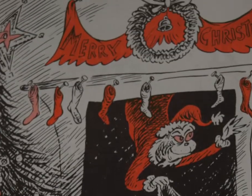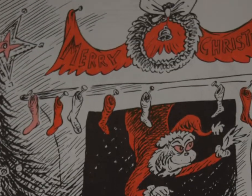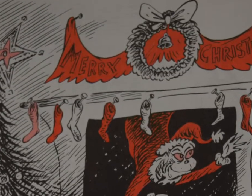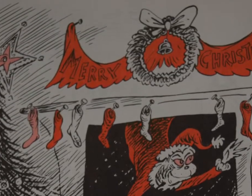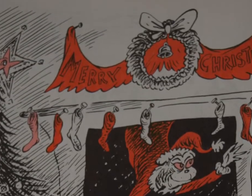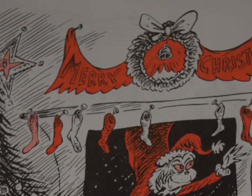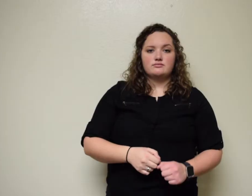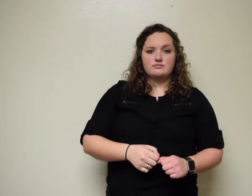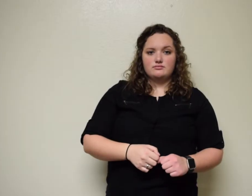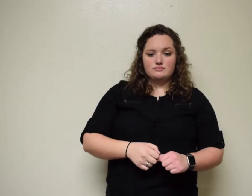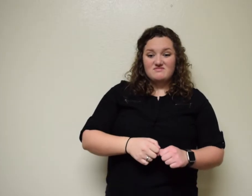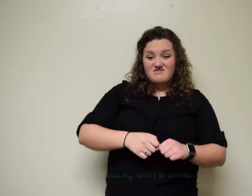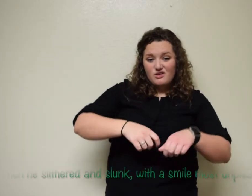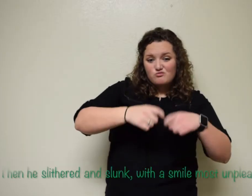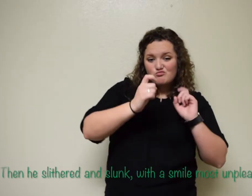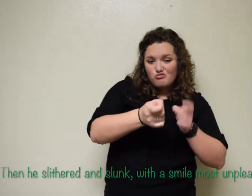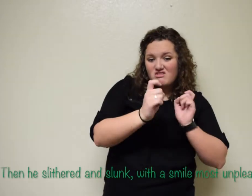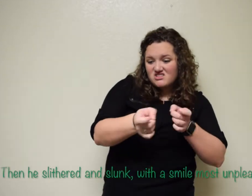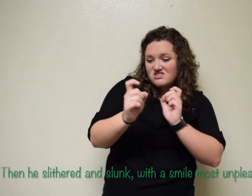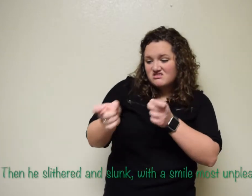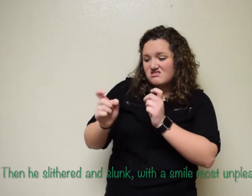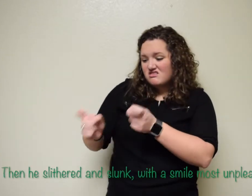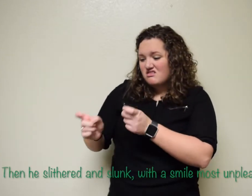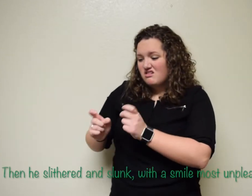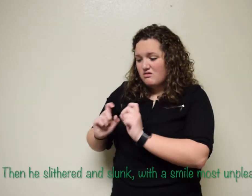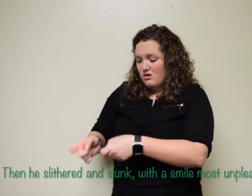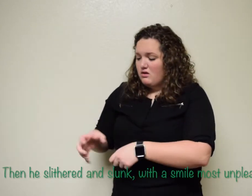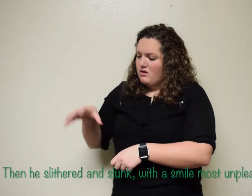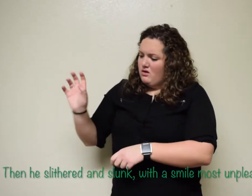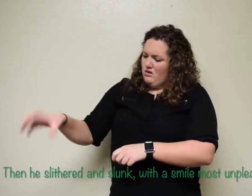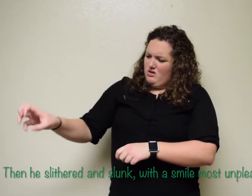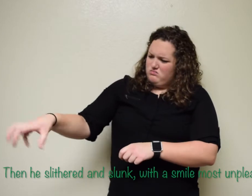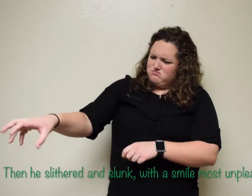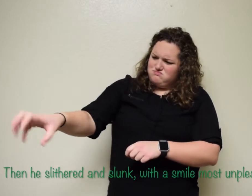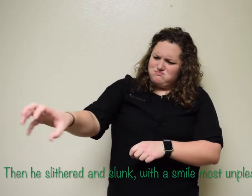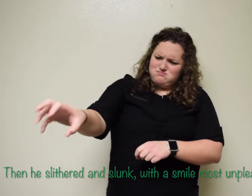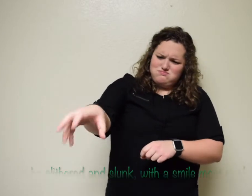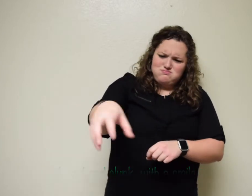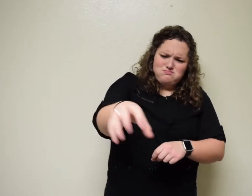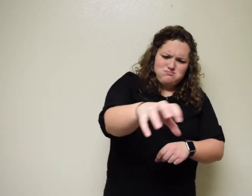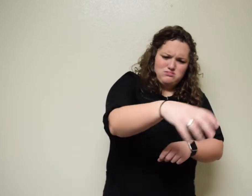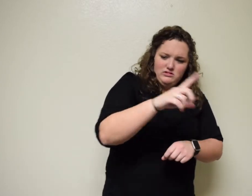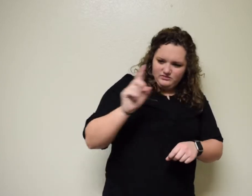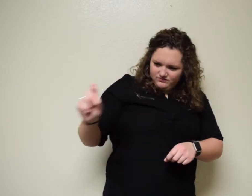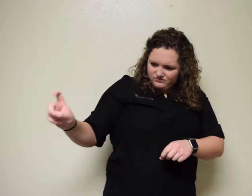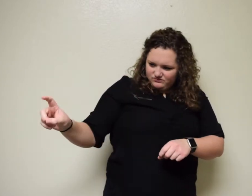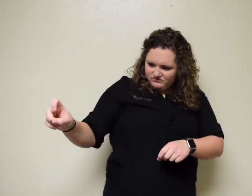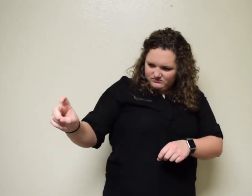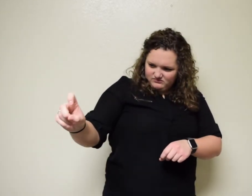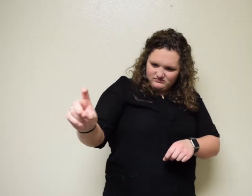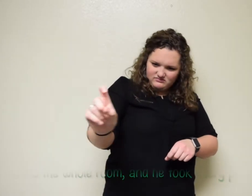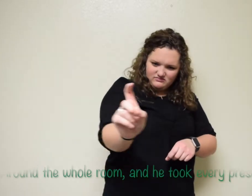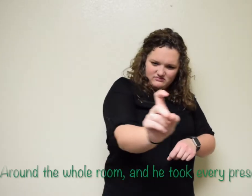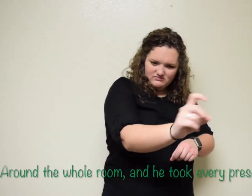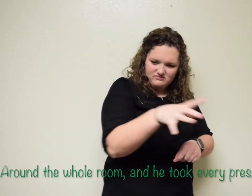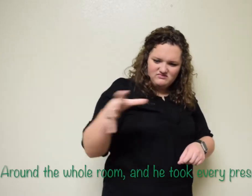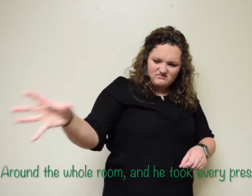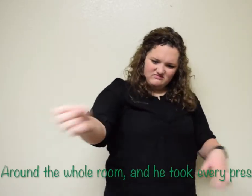then he slithered and slunk with a smile most unpleasant around the whole room